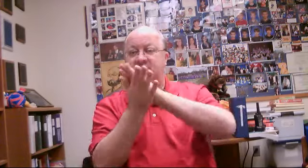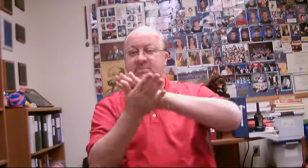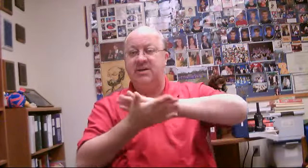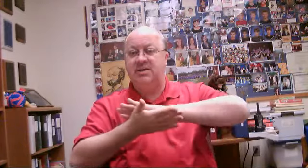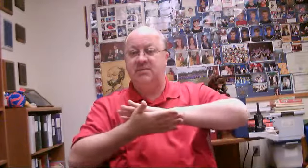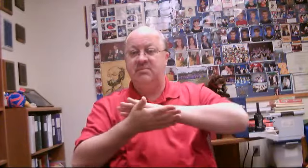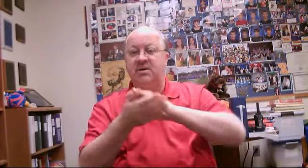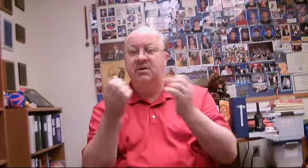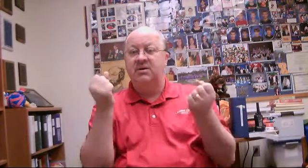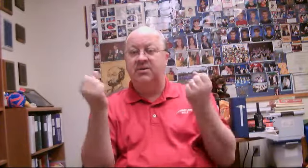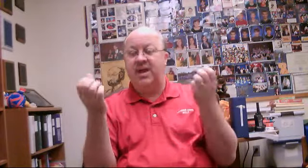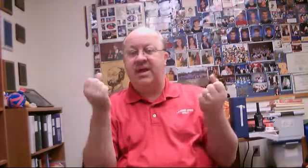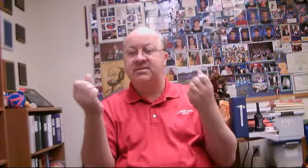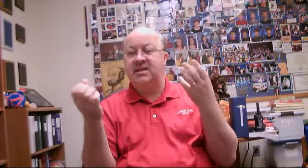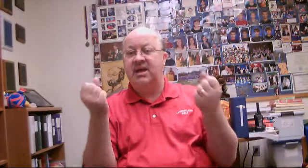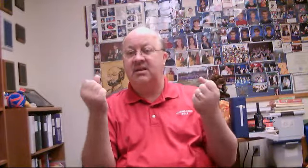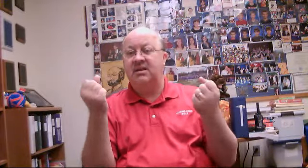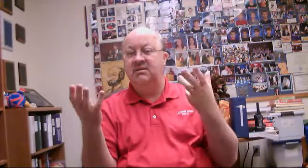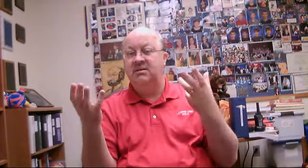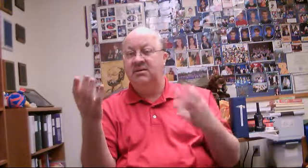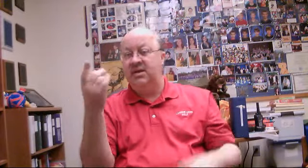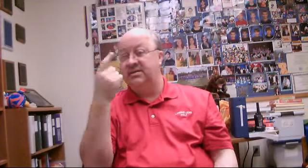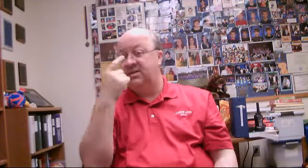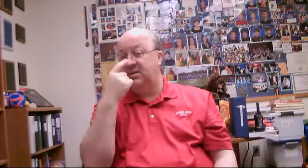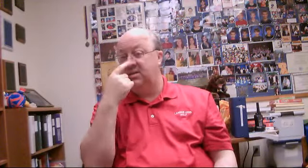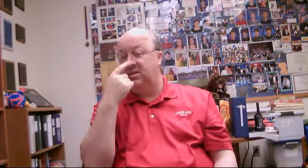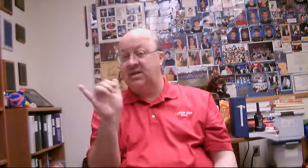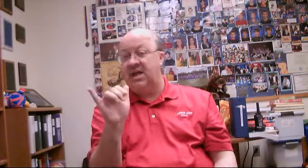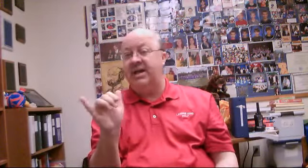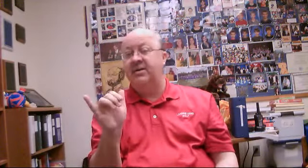to become your ASL, and it's going to look like